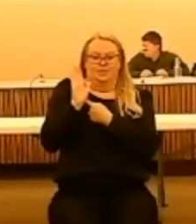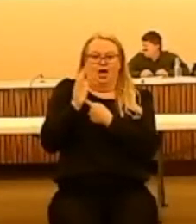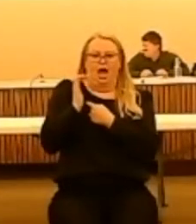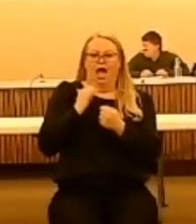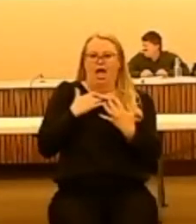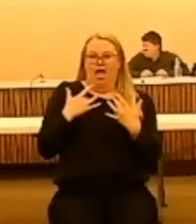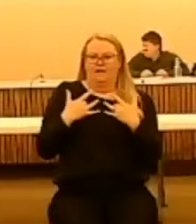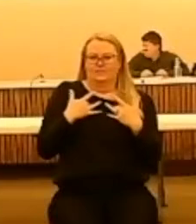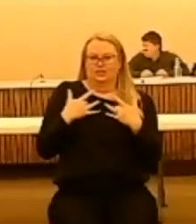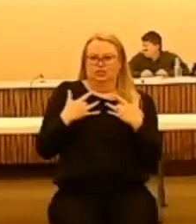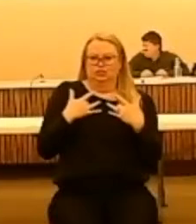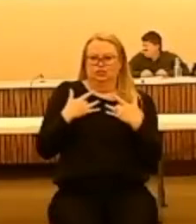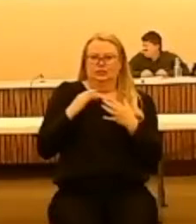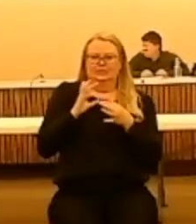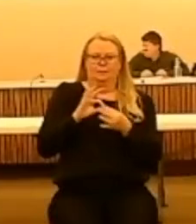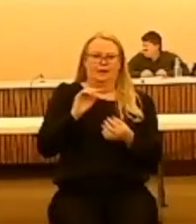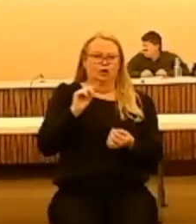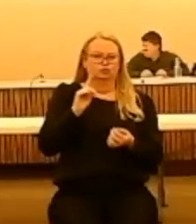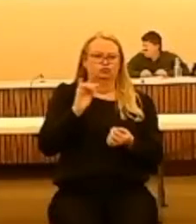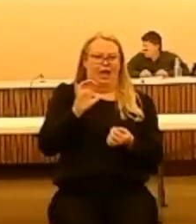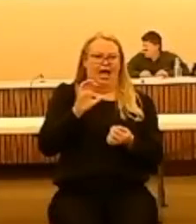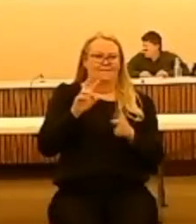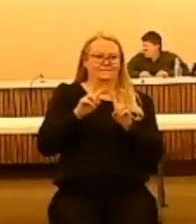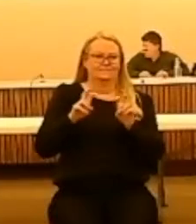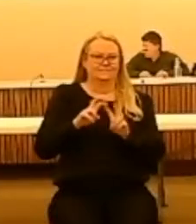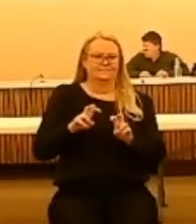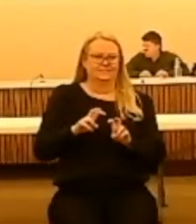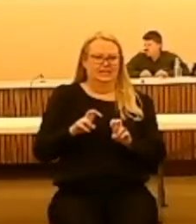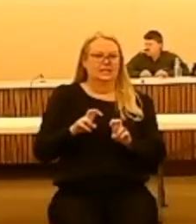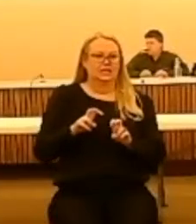the traffic assessment. Okay.